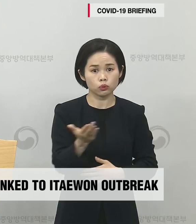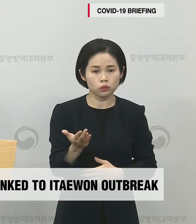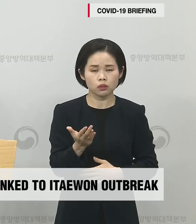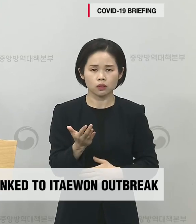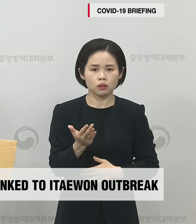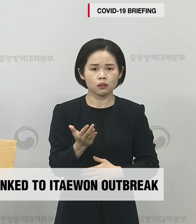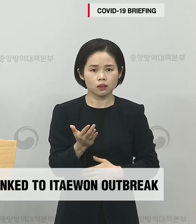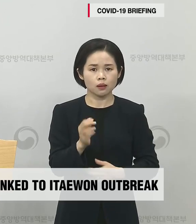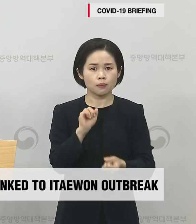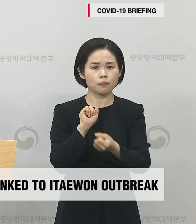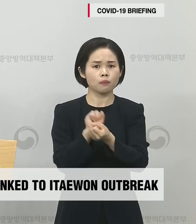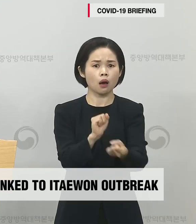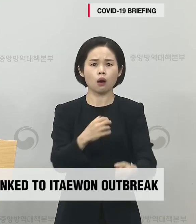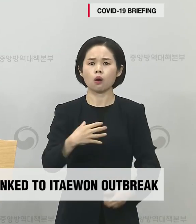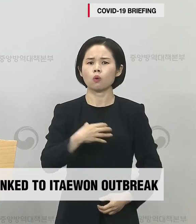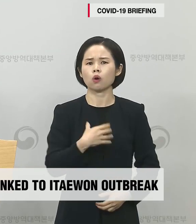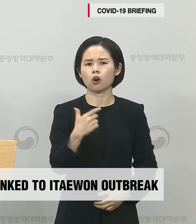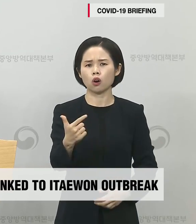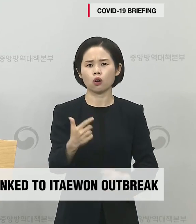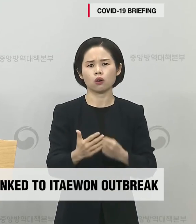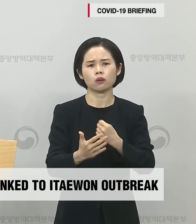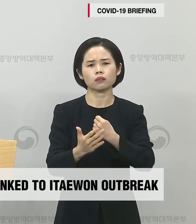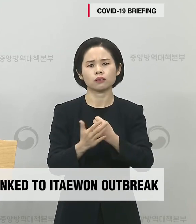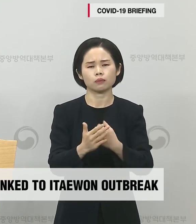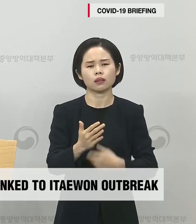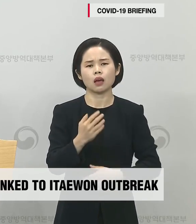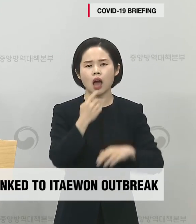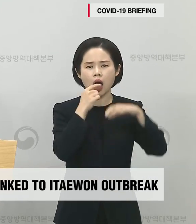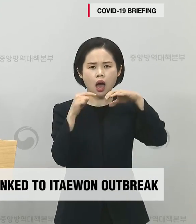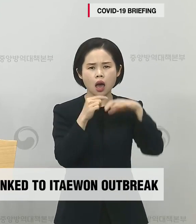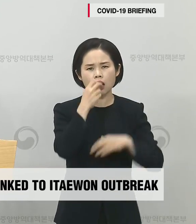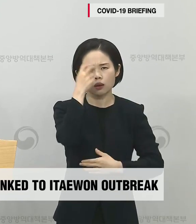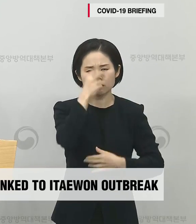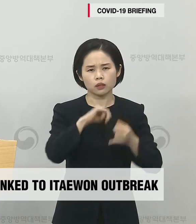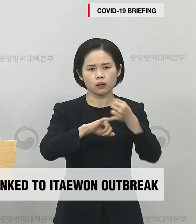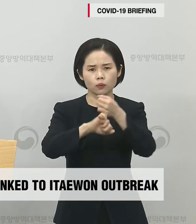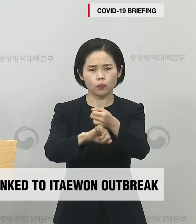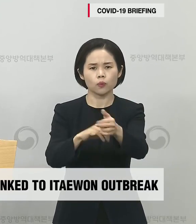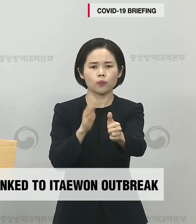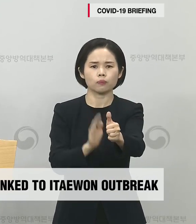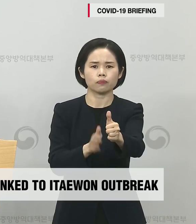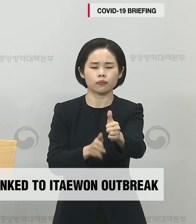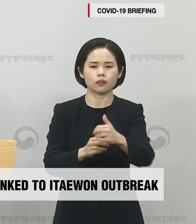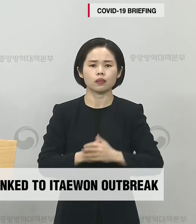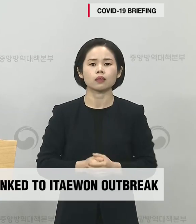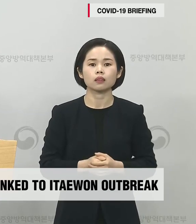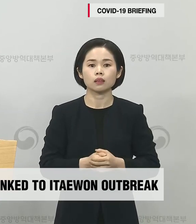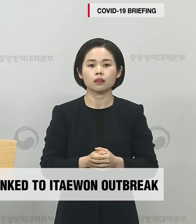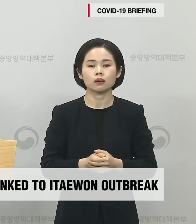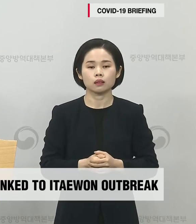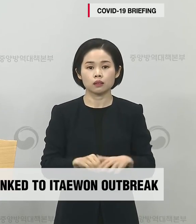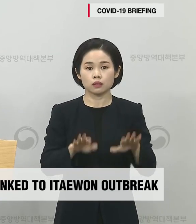emphasize that those of you who are working in education, places of worship, indoor sports facilities, or other